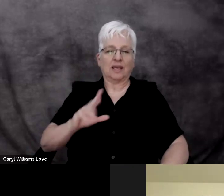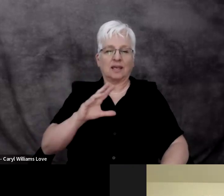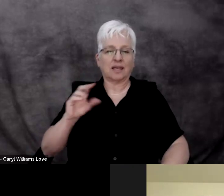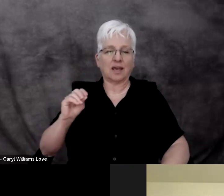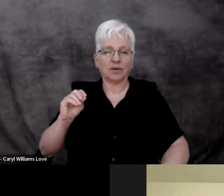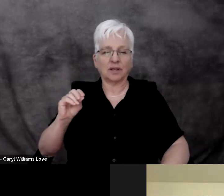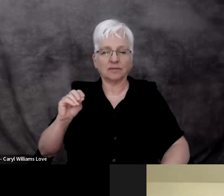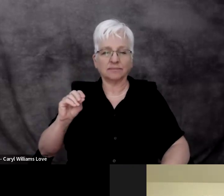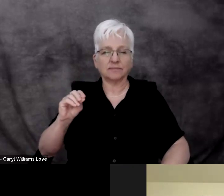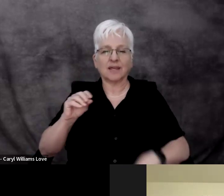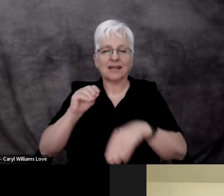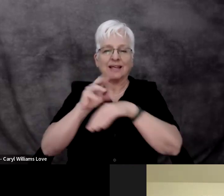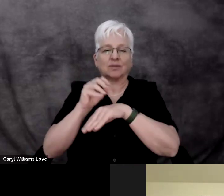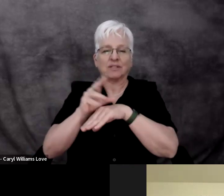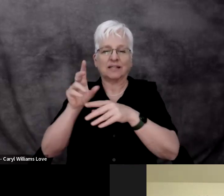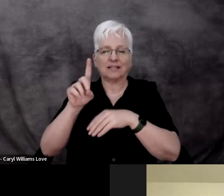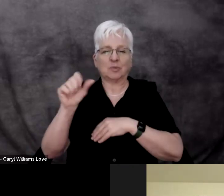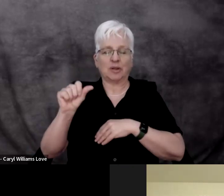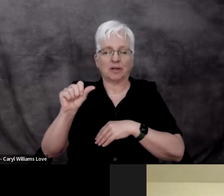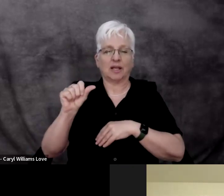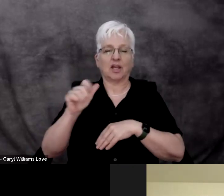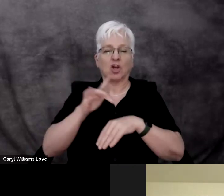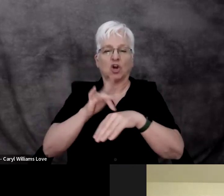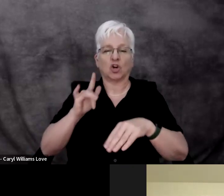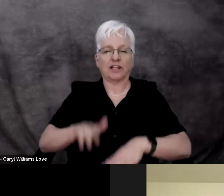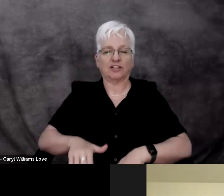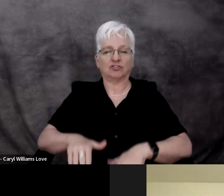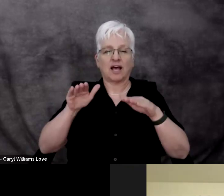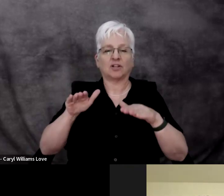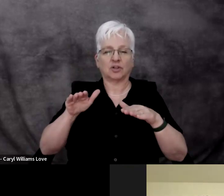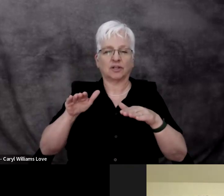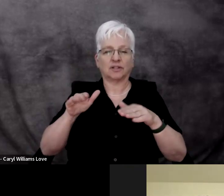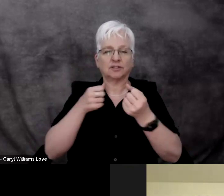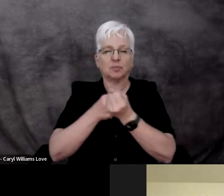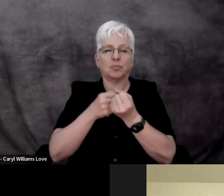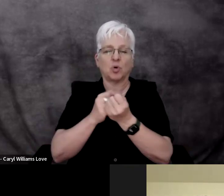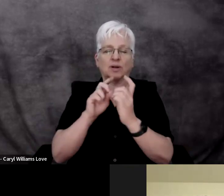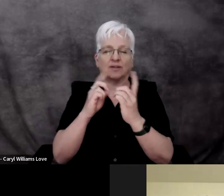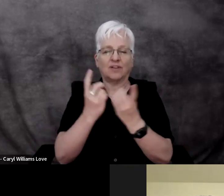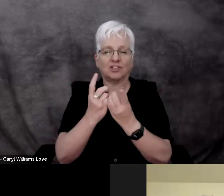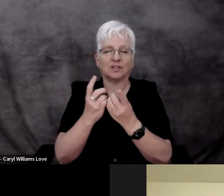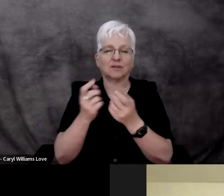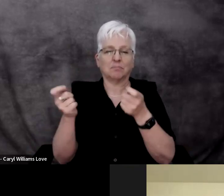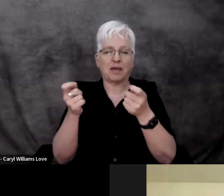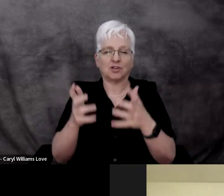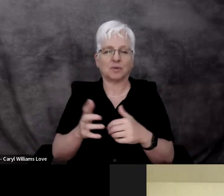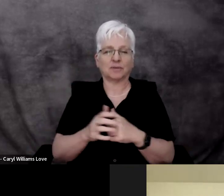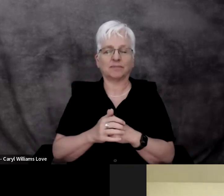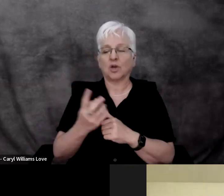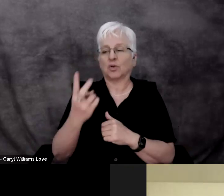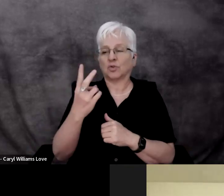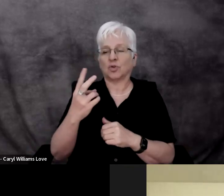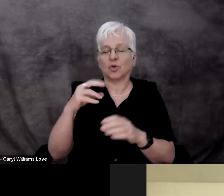a number of programs around outreach, engagement, and 2 in-home behavioral